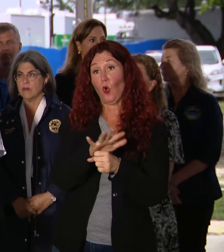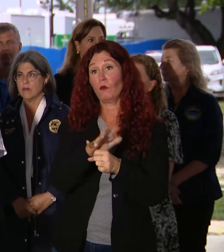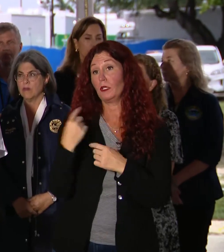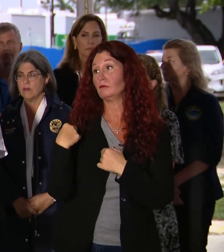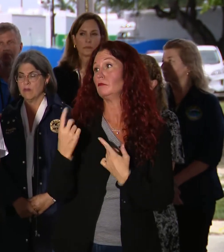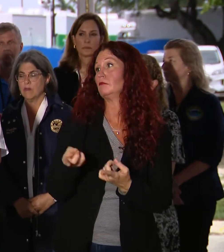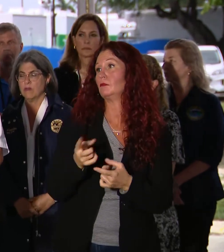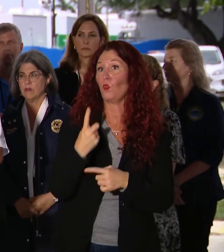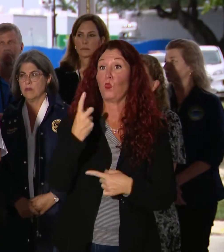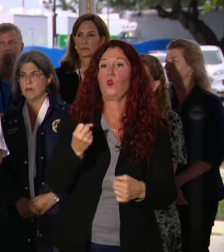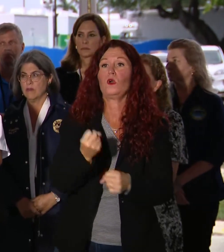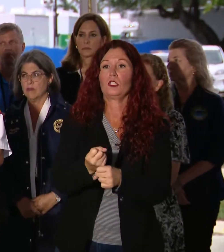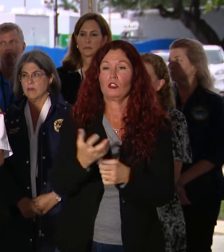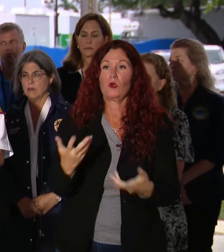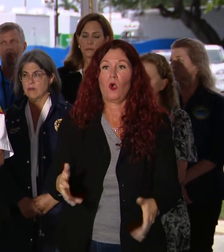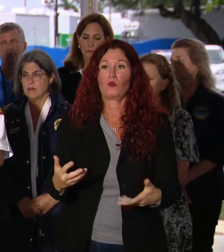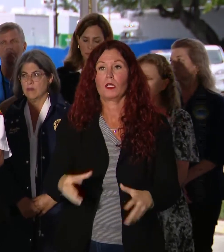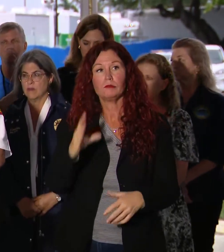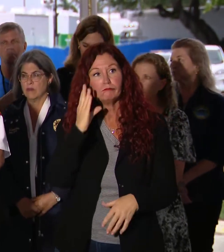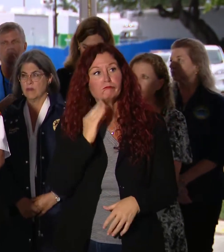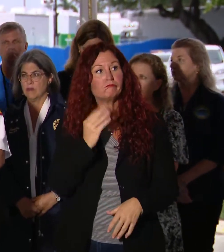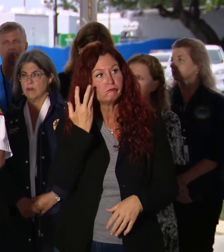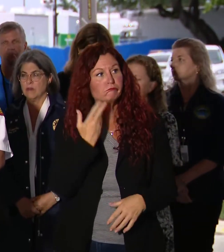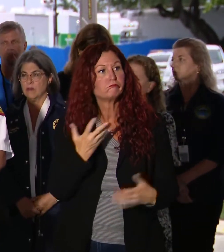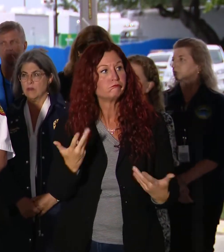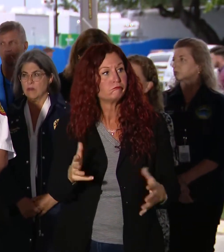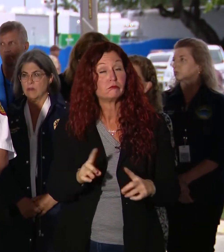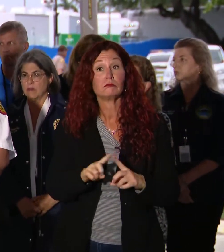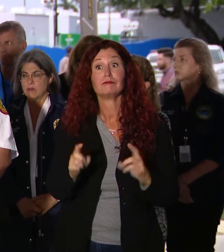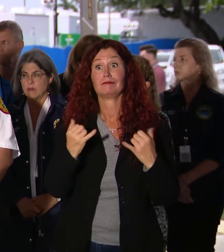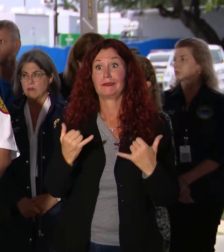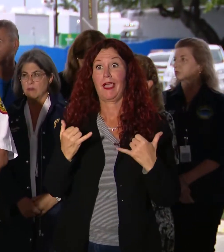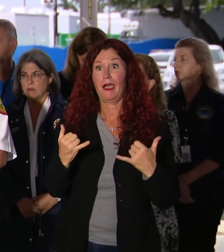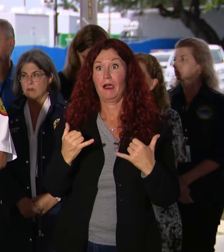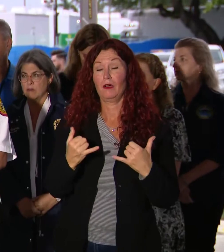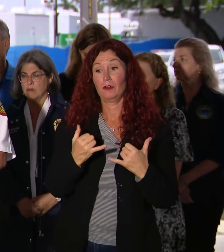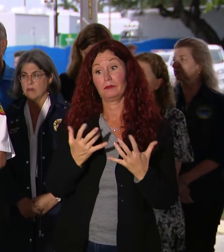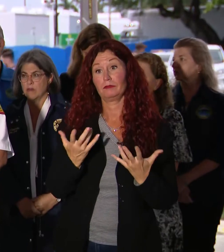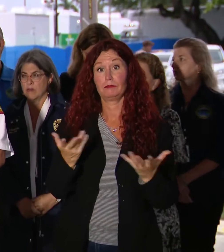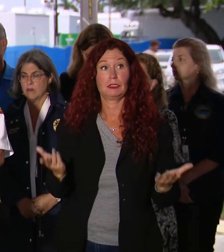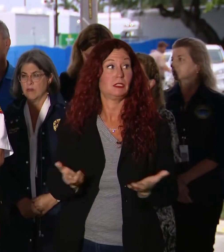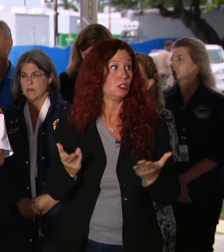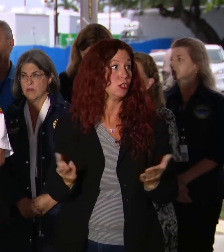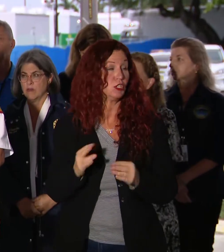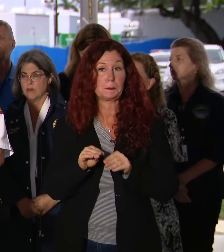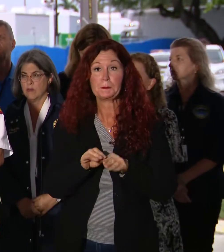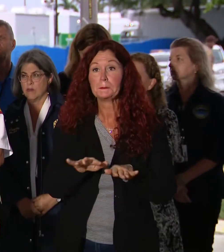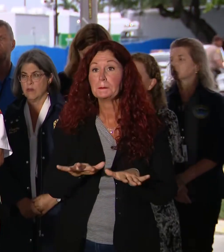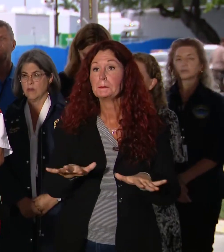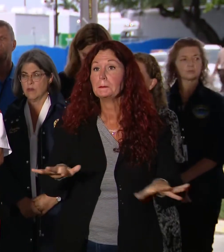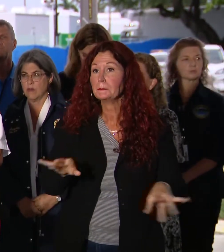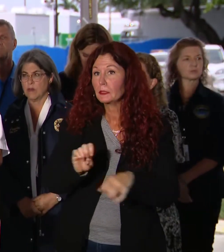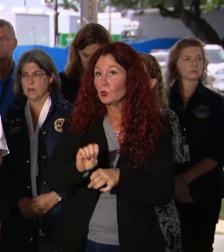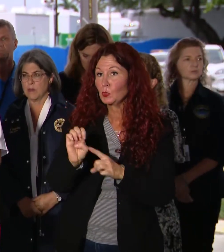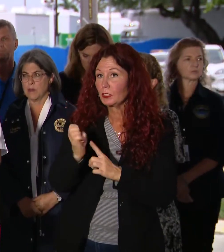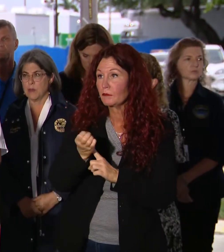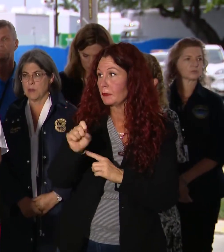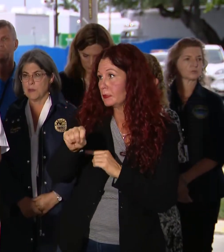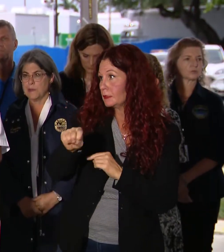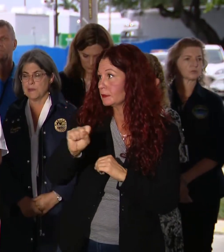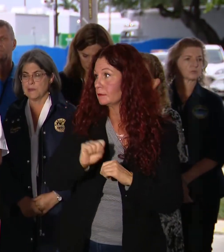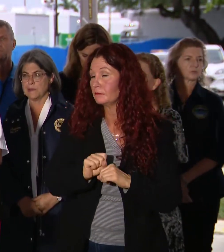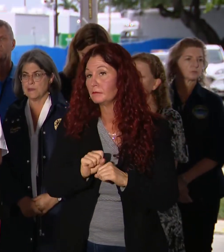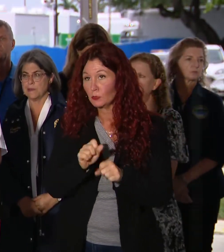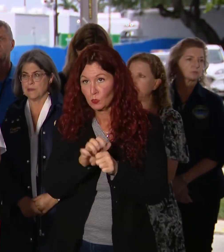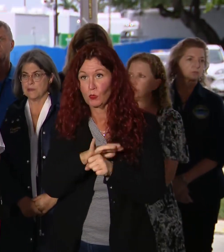year. So now, unfortunately, it's transitioned, within our work environment here. So it's something that we constantly will monitor